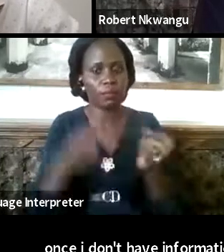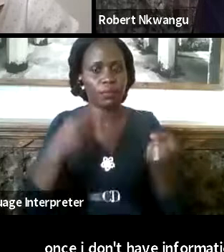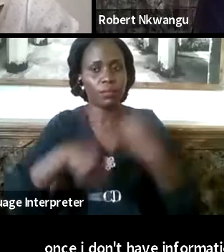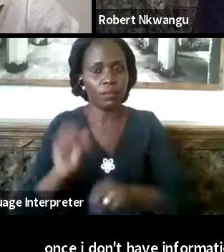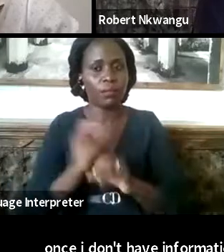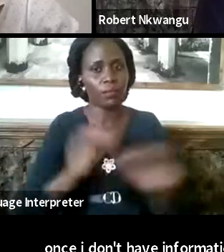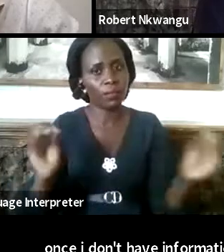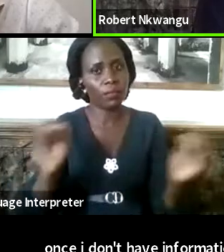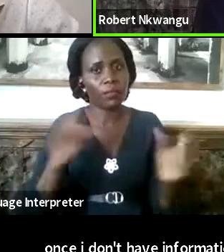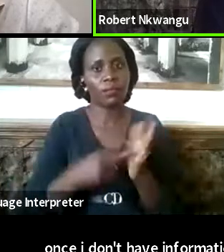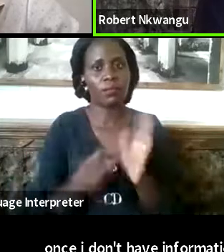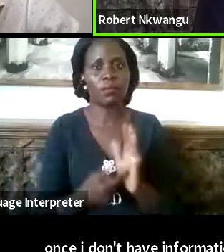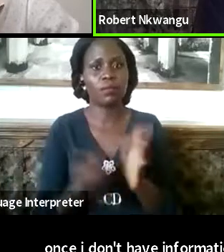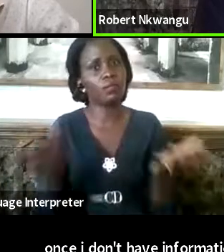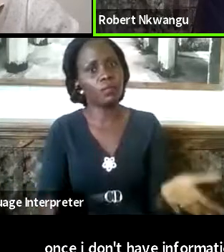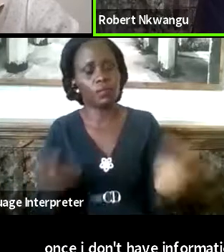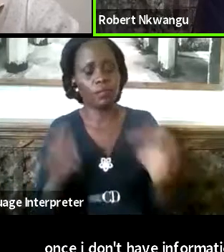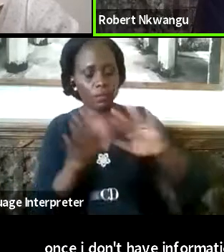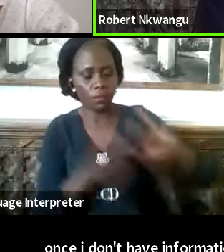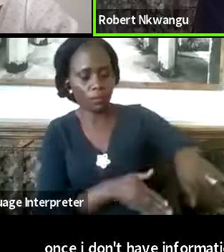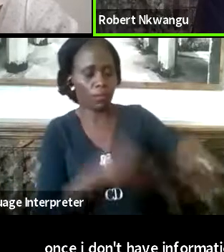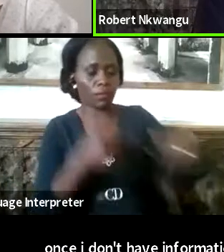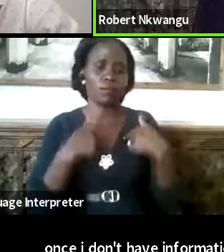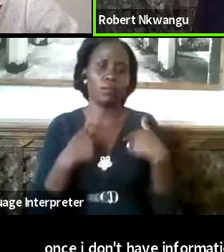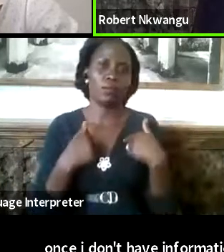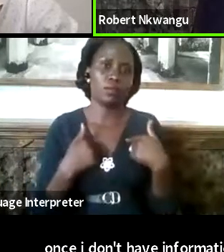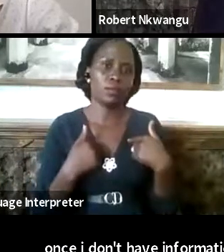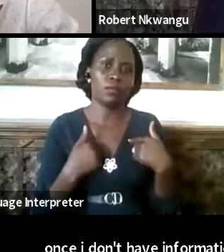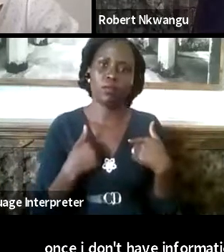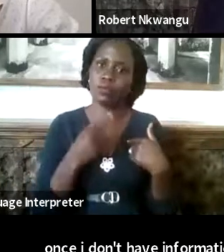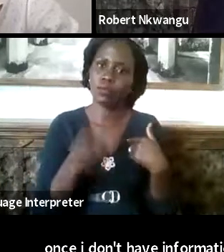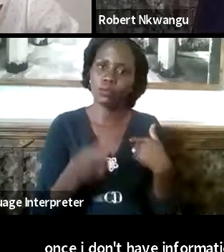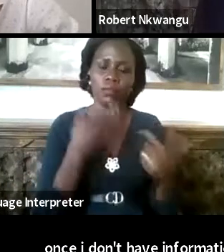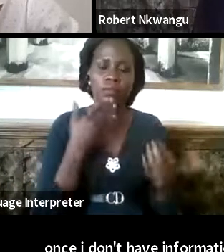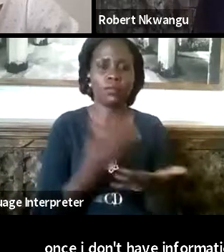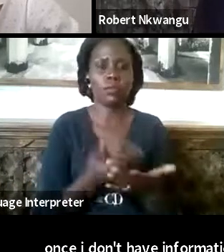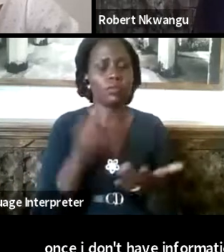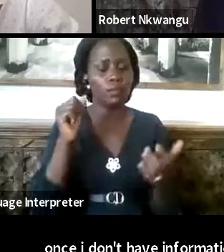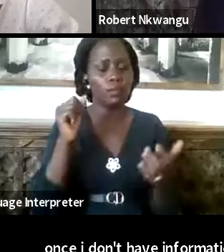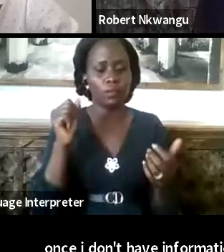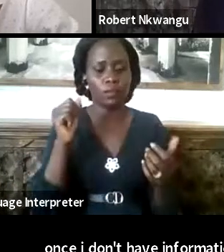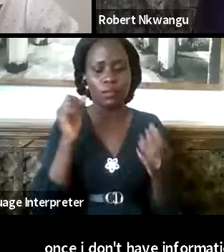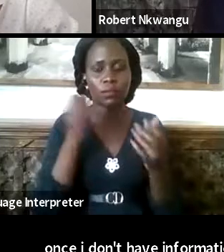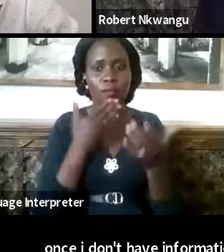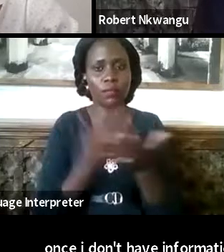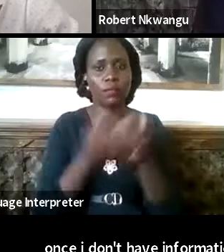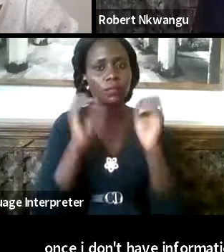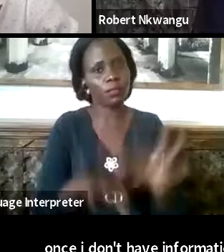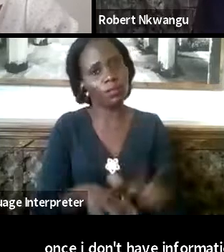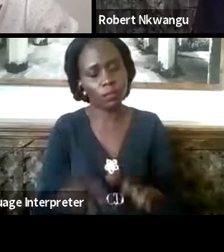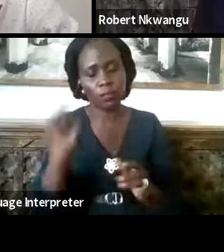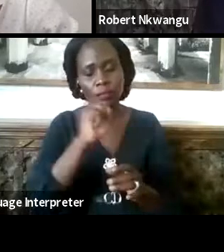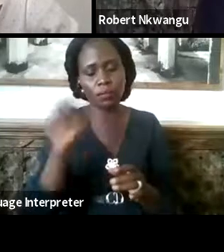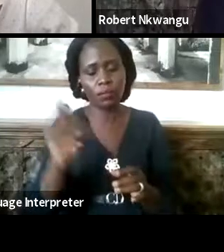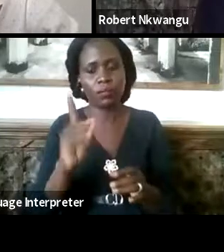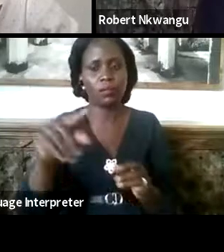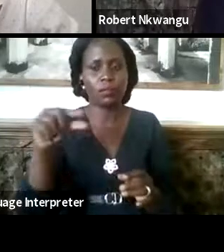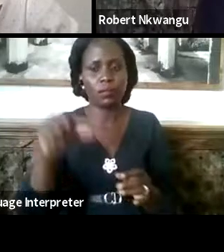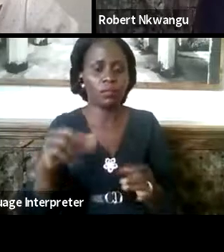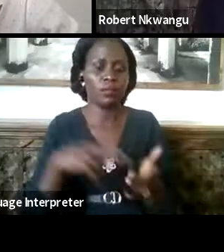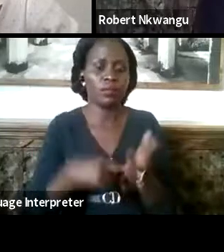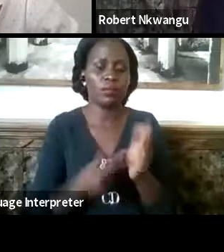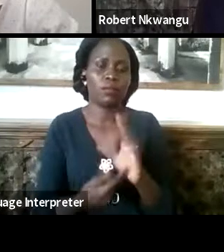leave me behind, and that does not achieve the SDGs. So my thinking as a minister is for us to have